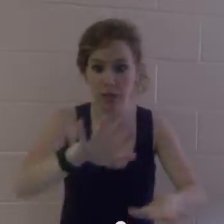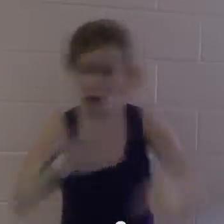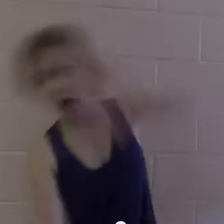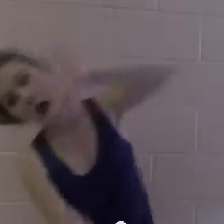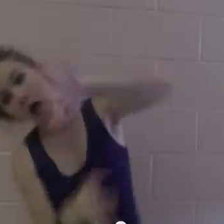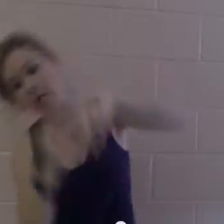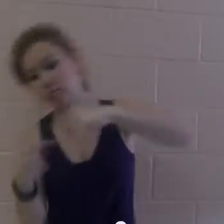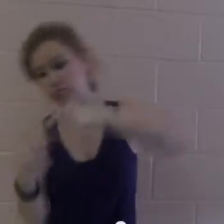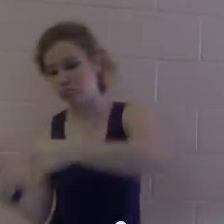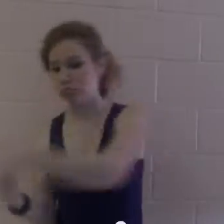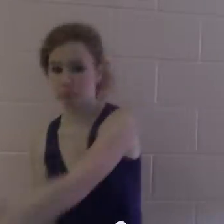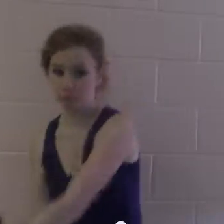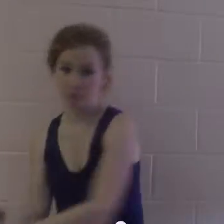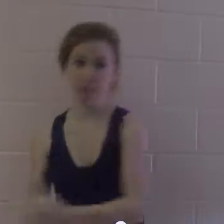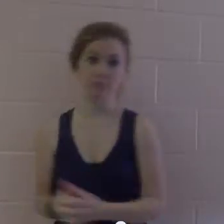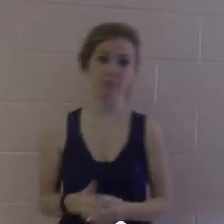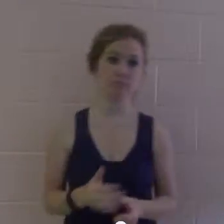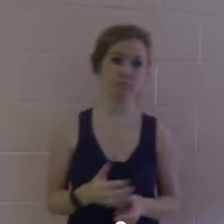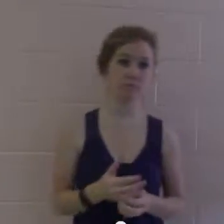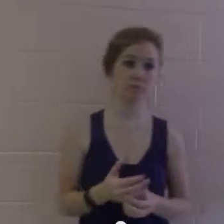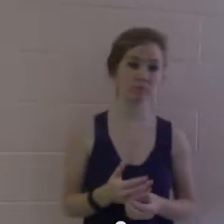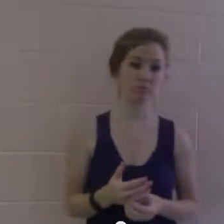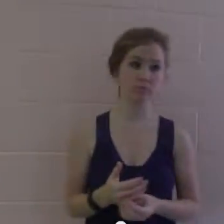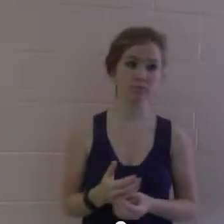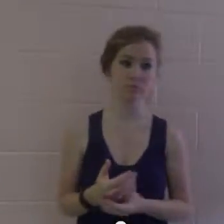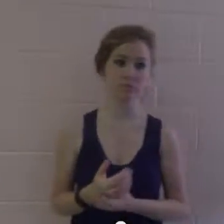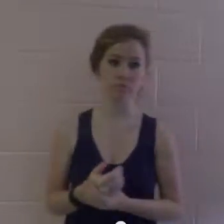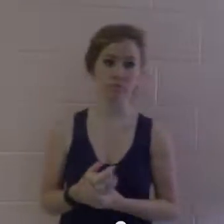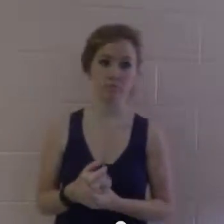And one wrong step can lead you tumbling down the mountain.